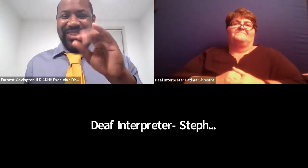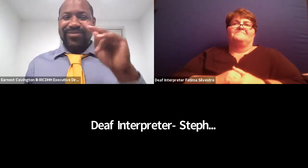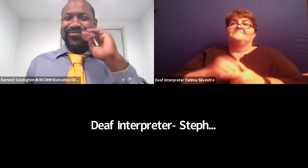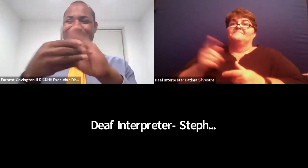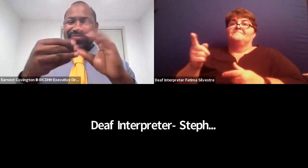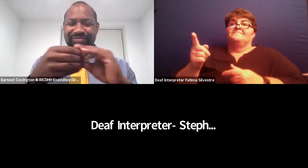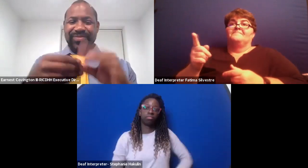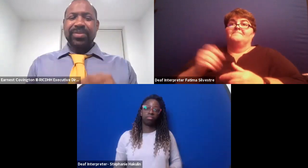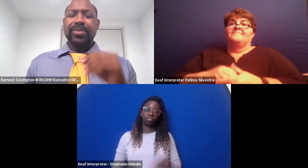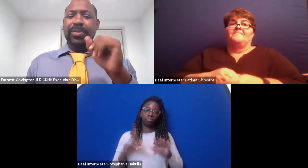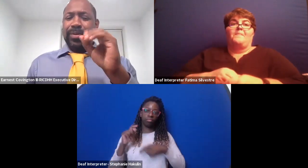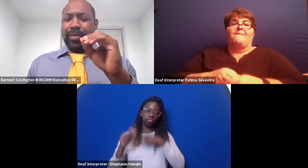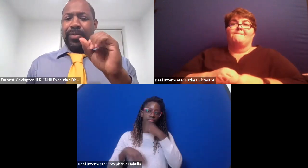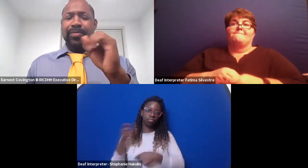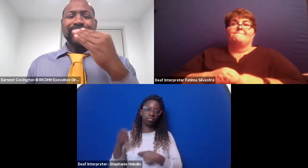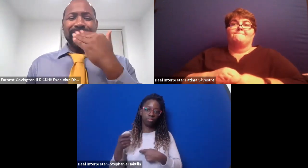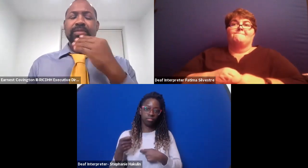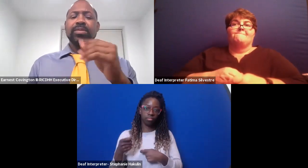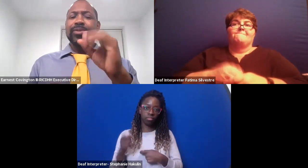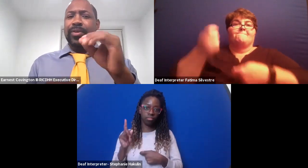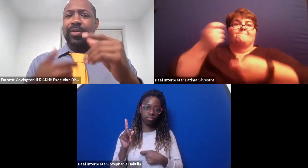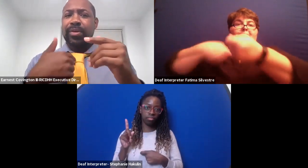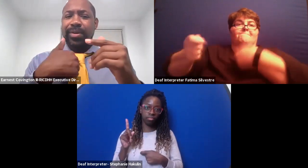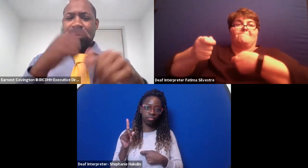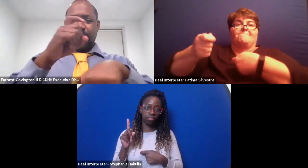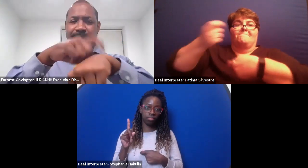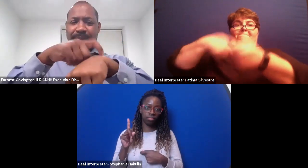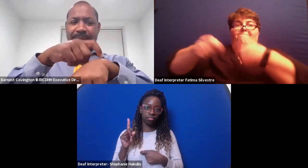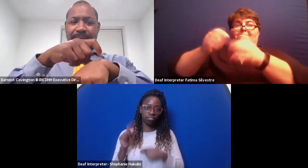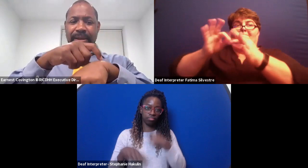Thank you so much, Jordan. That was so interesting.